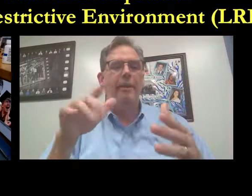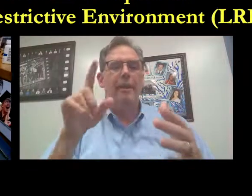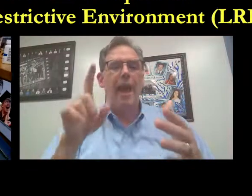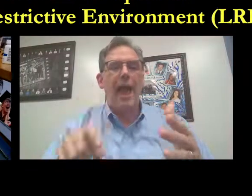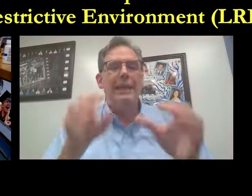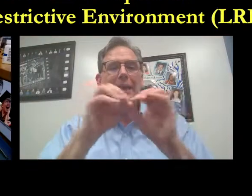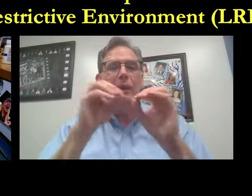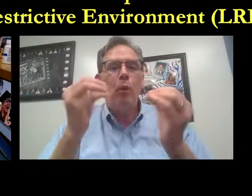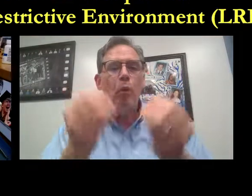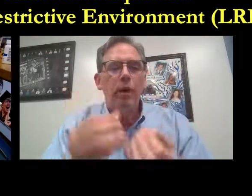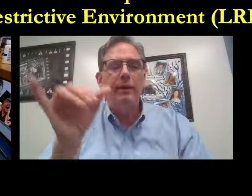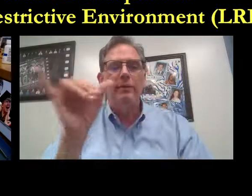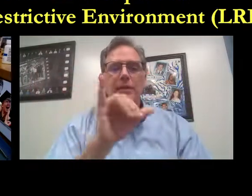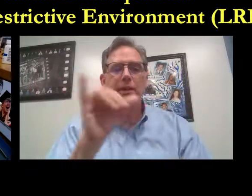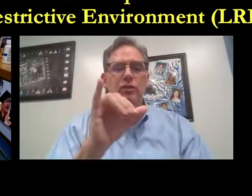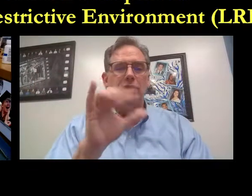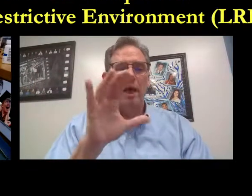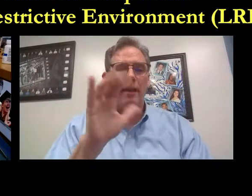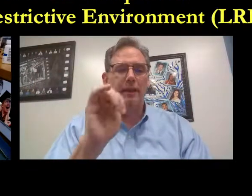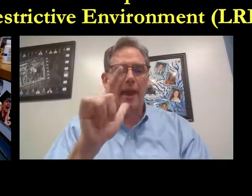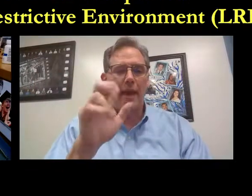we need to make it a priority.